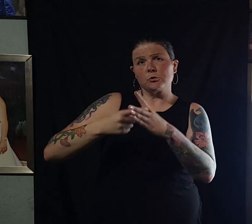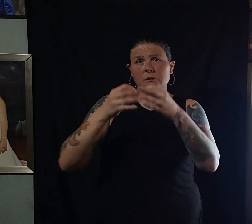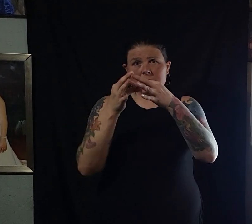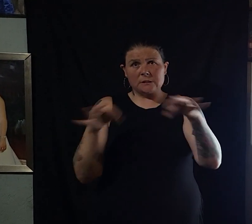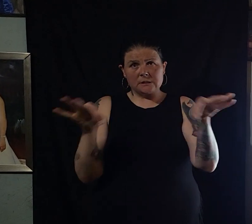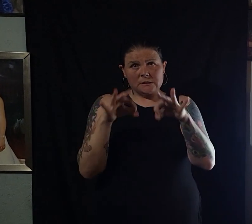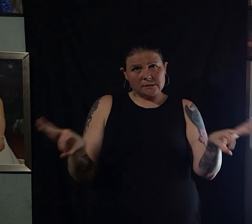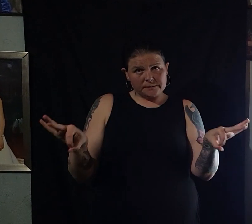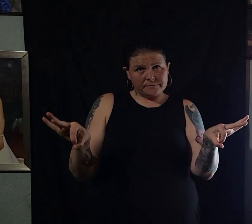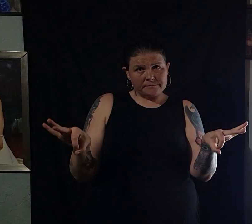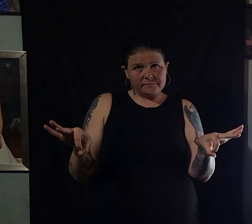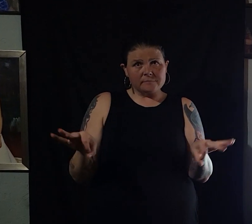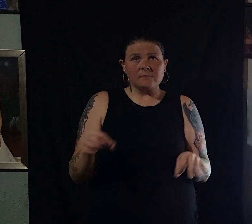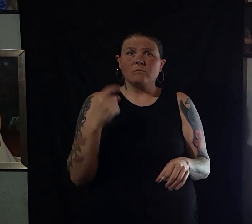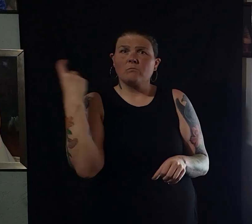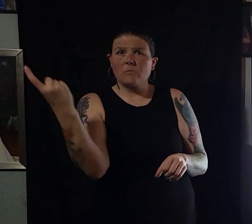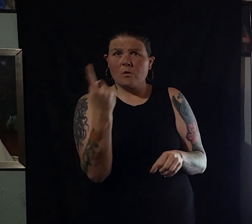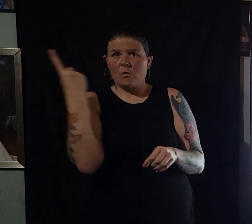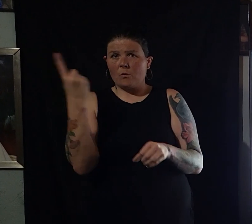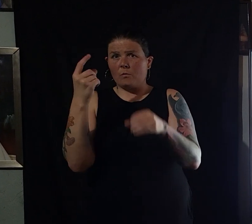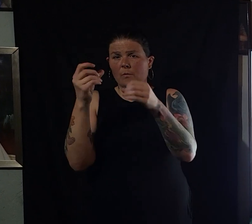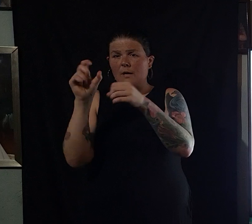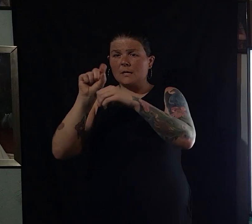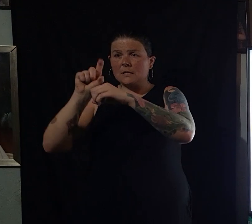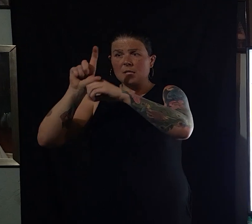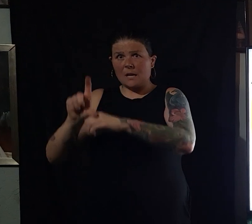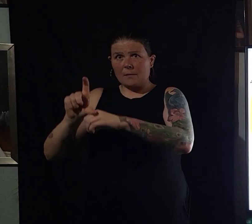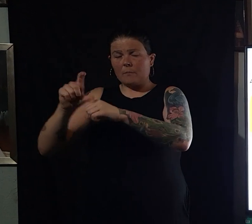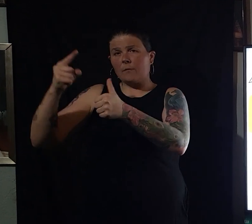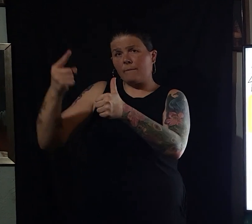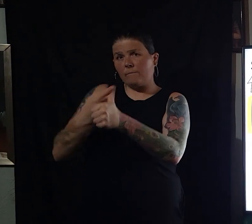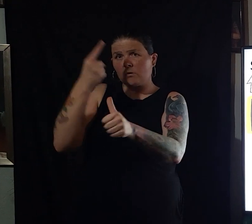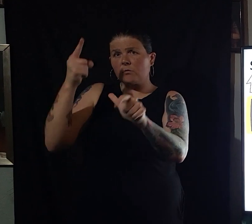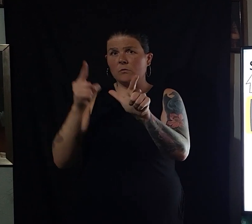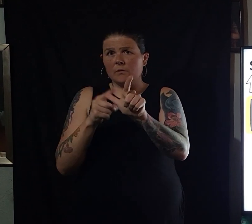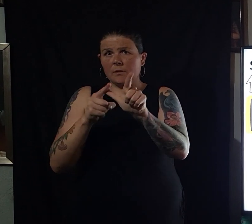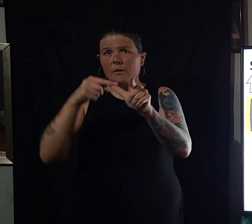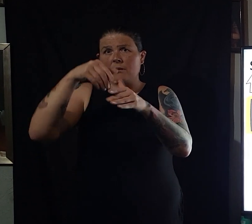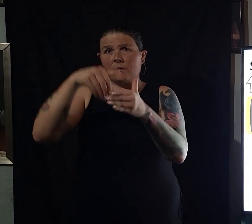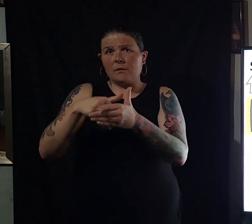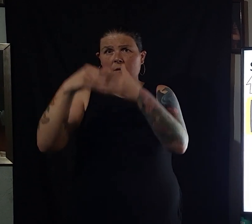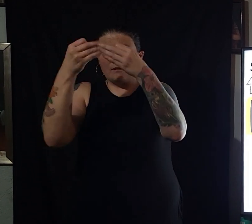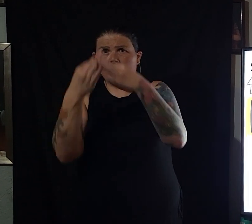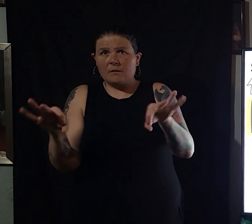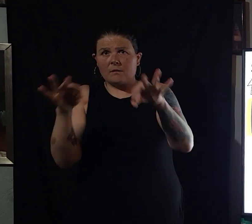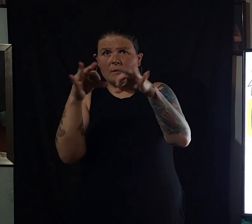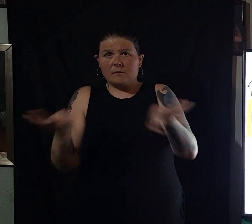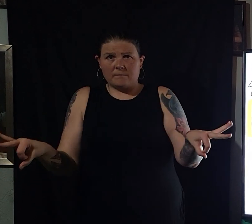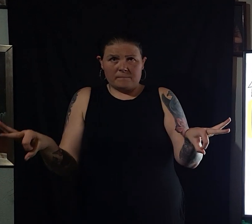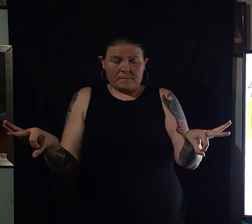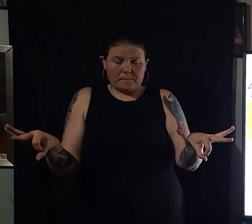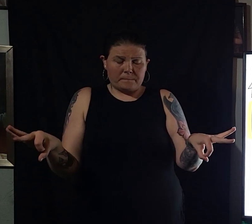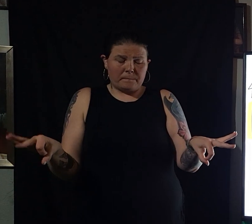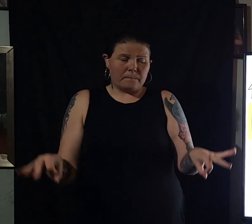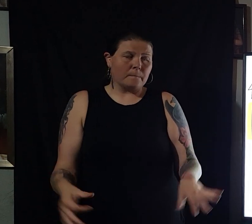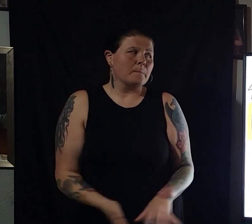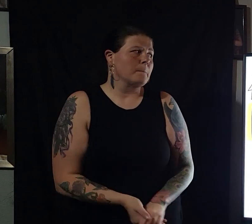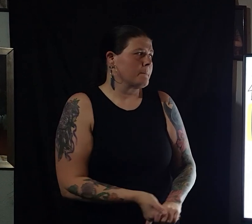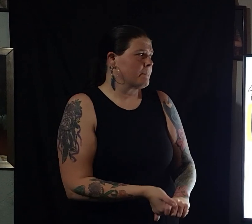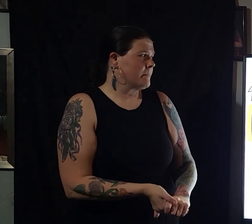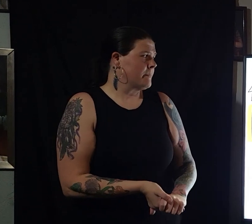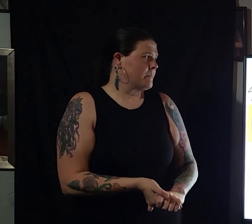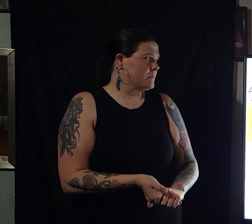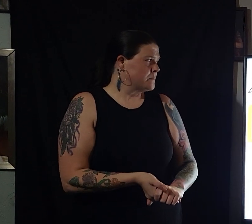the sentence. Always capitalize the first letter in a